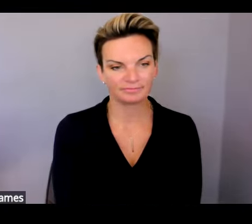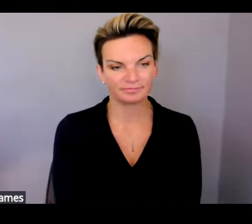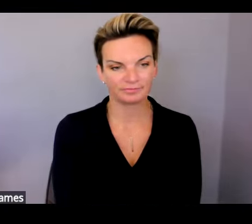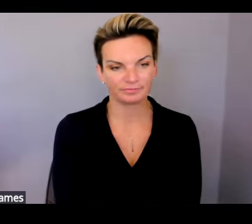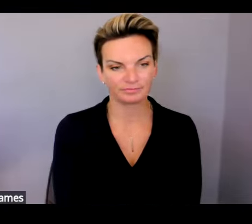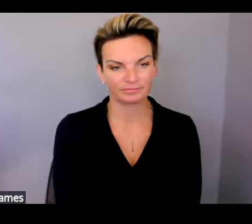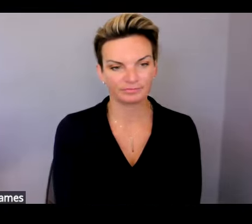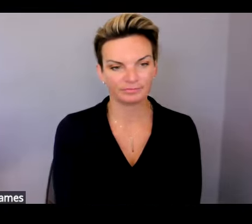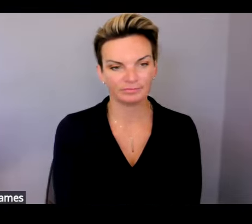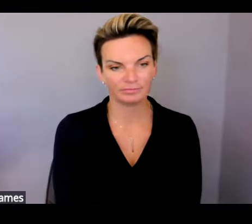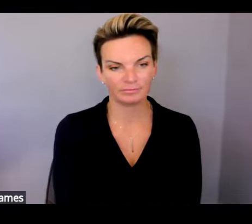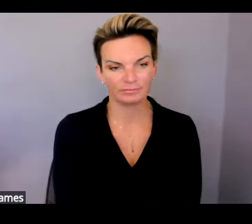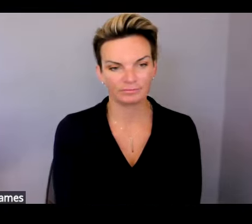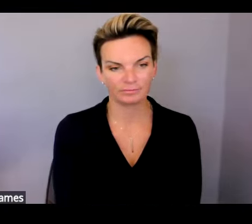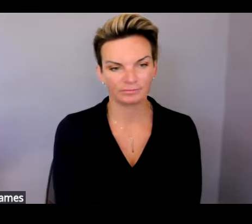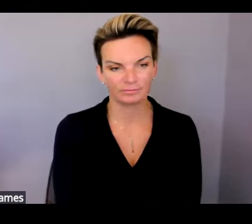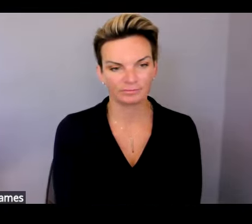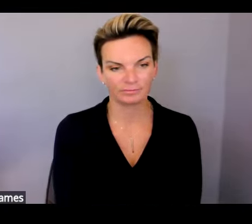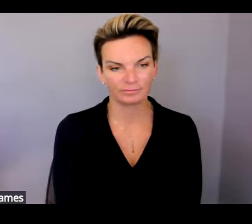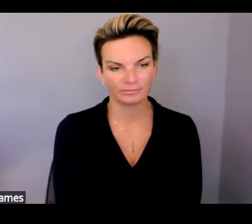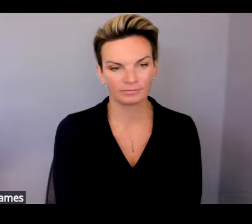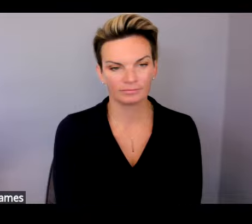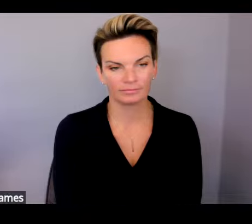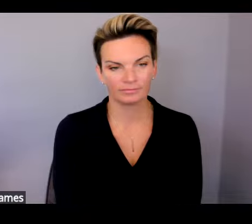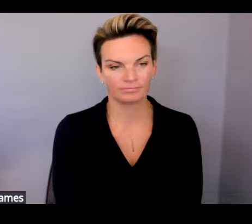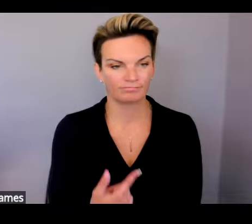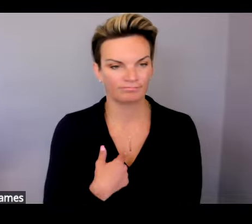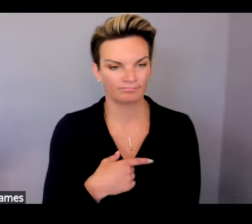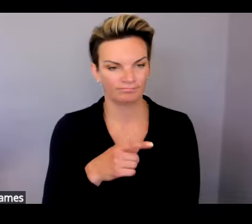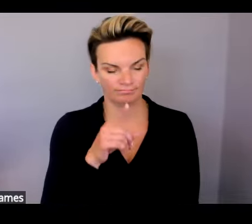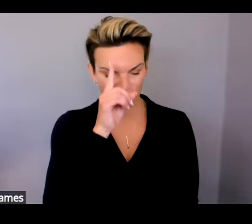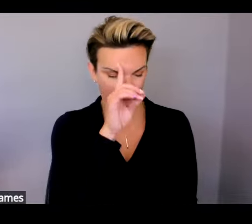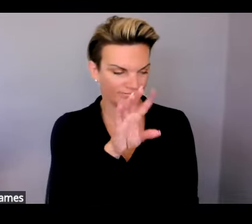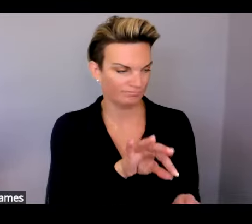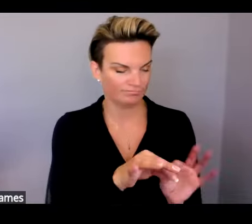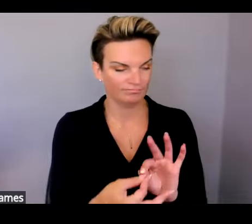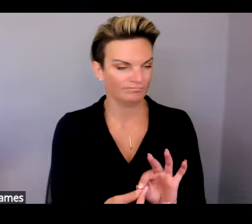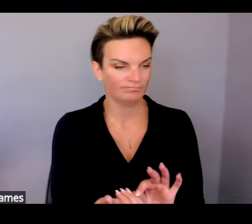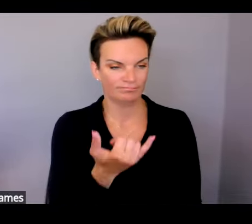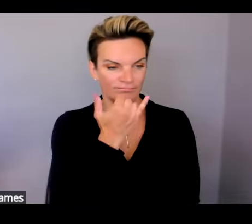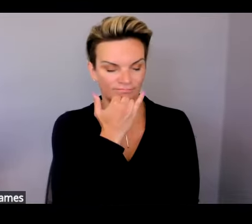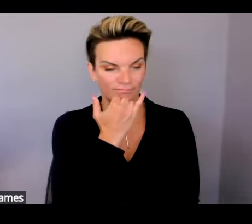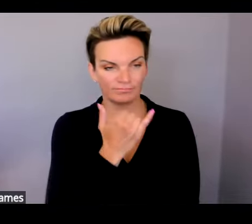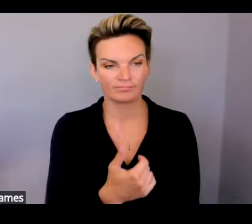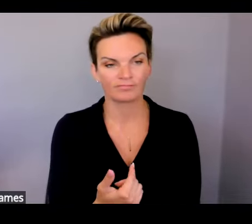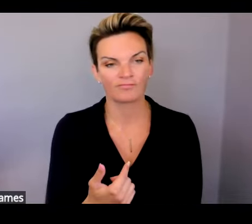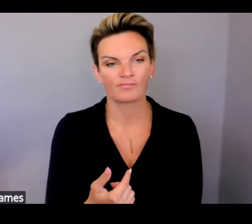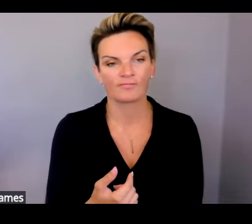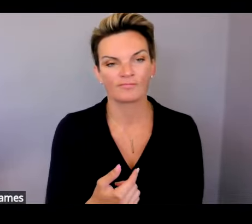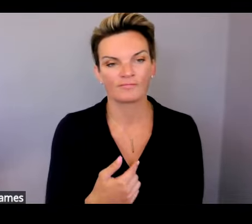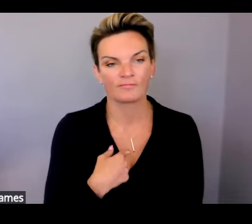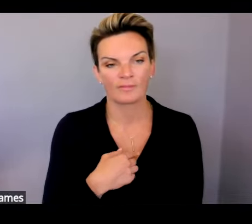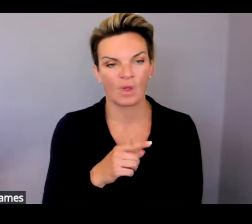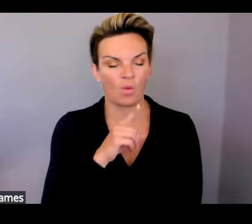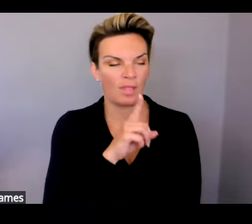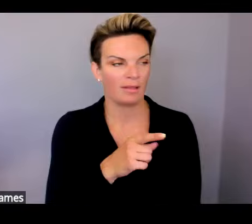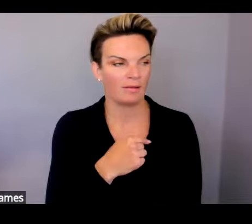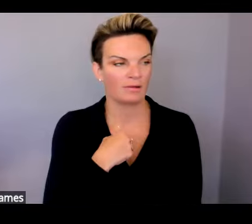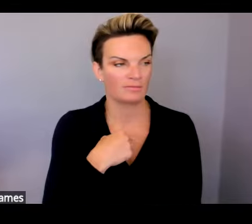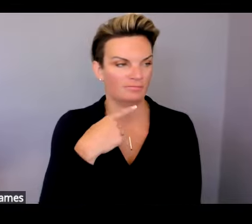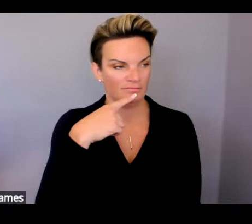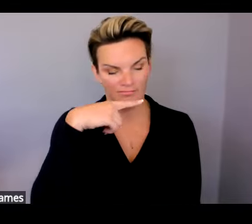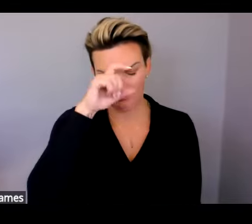I said something different. I was misinterpreting perhaps. No, what I you may were have, saying. but, no, I was just really puzzled by this